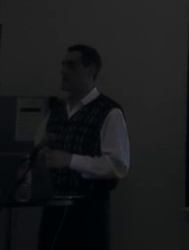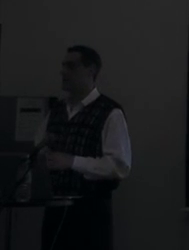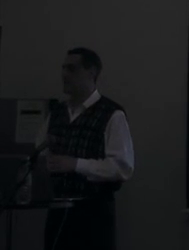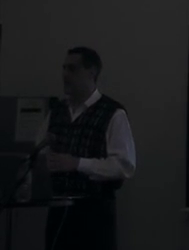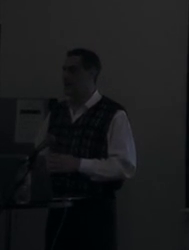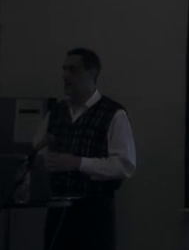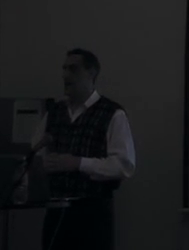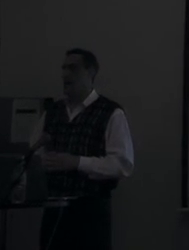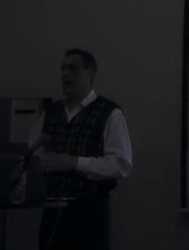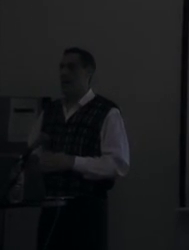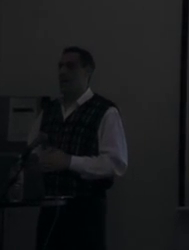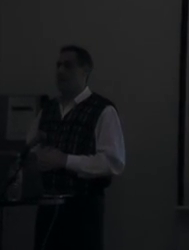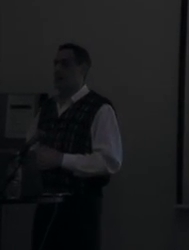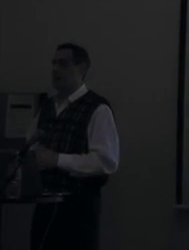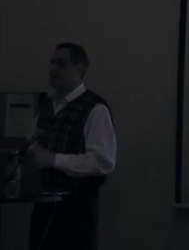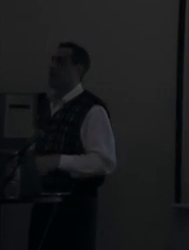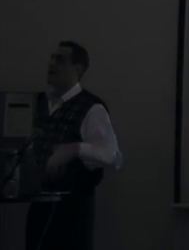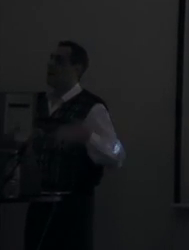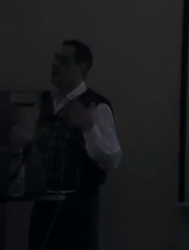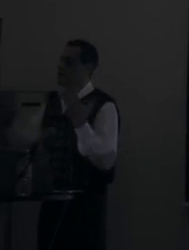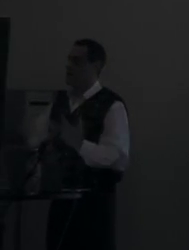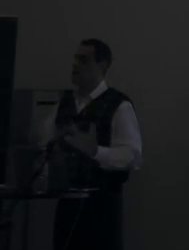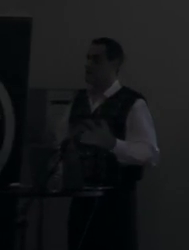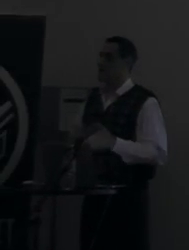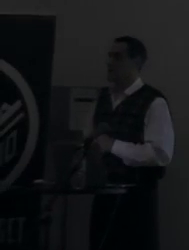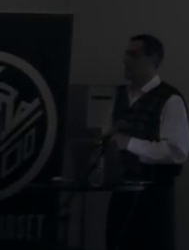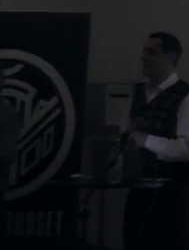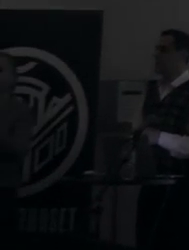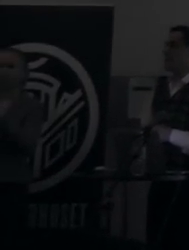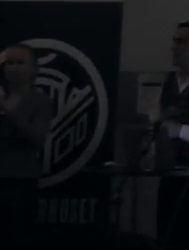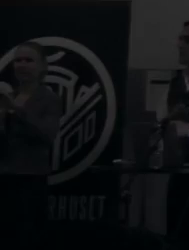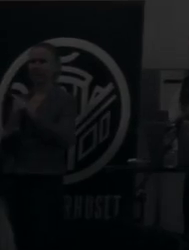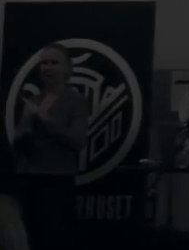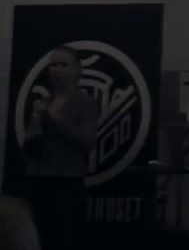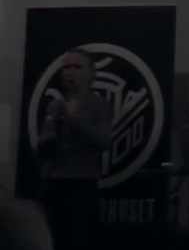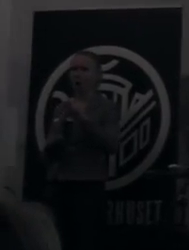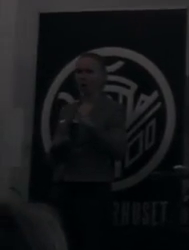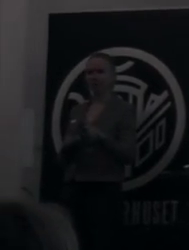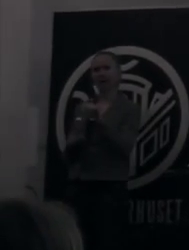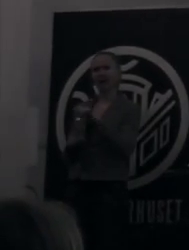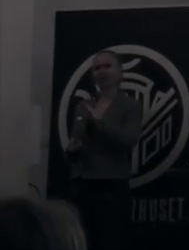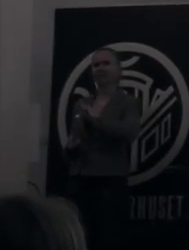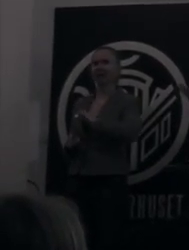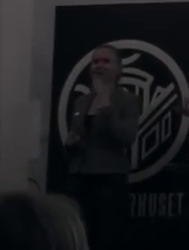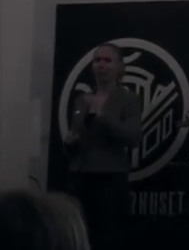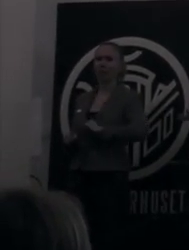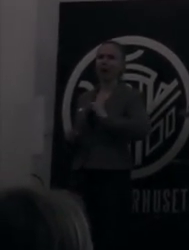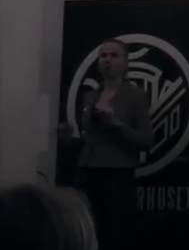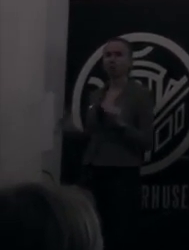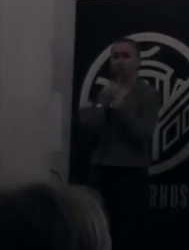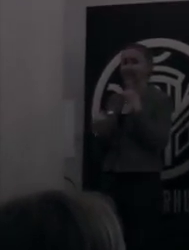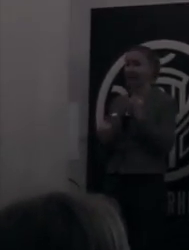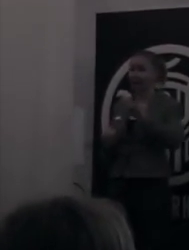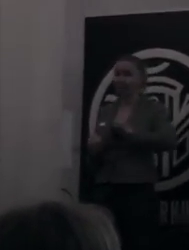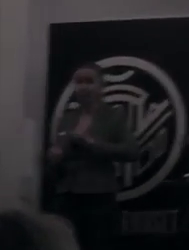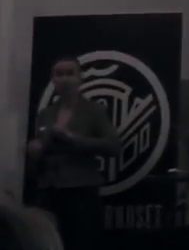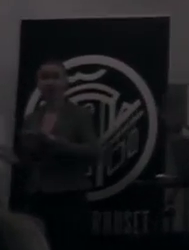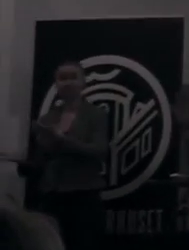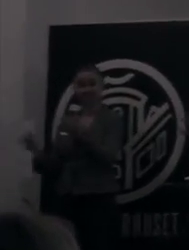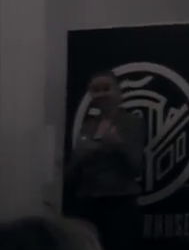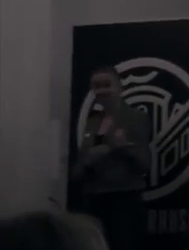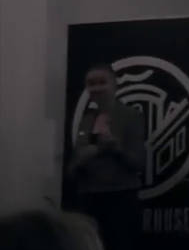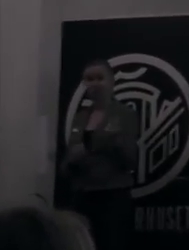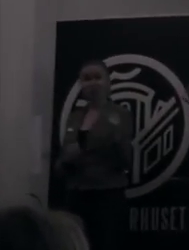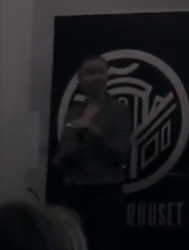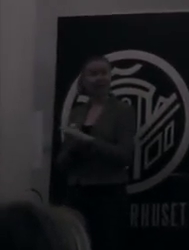also 2010. And Czechlov, who runs the Pride organization, called and said, "We've tried to get everyone, no one will come."